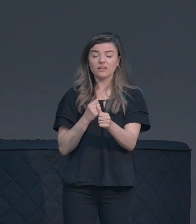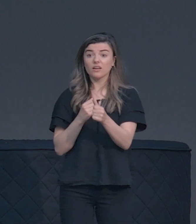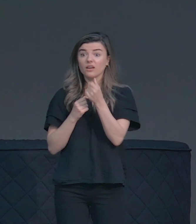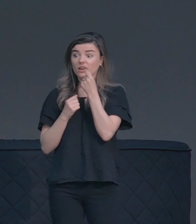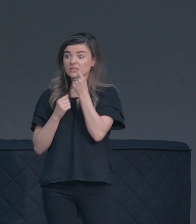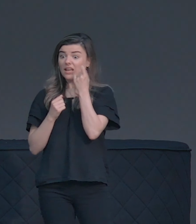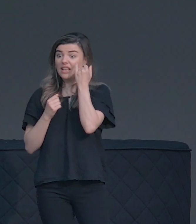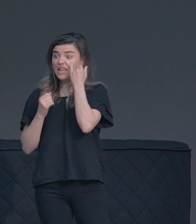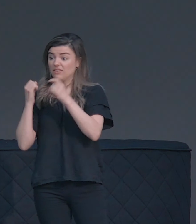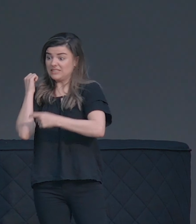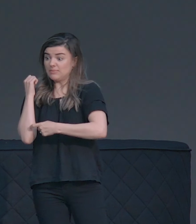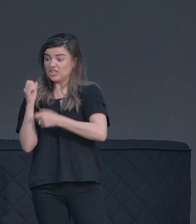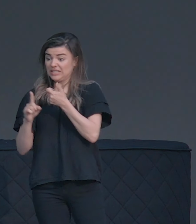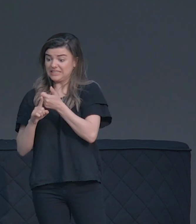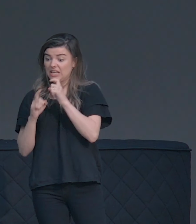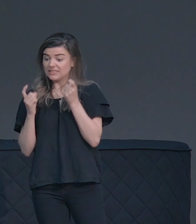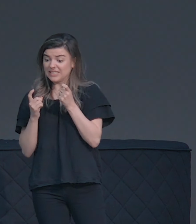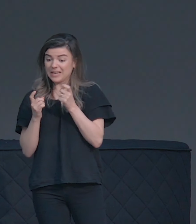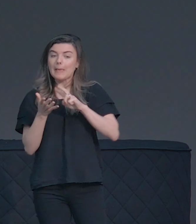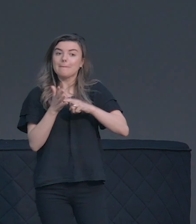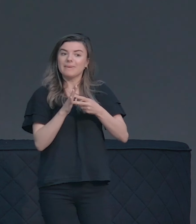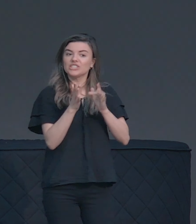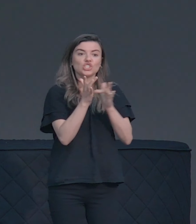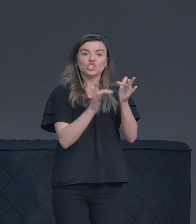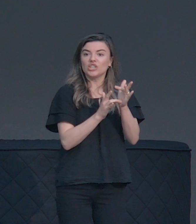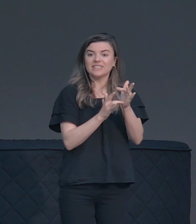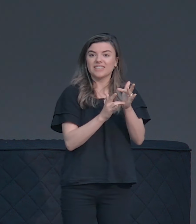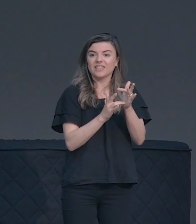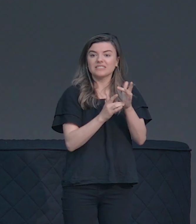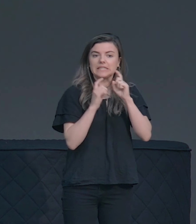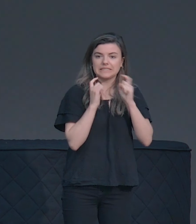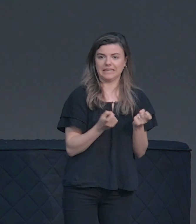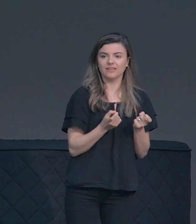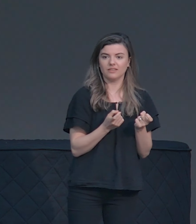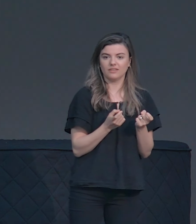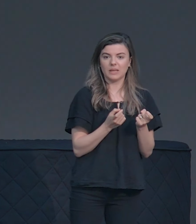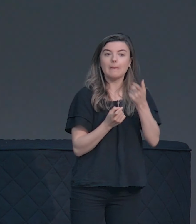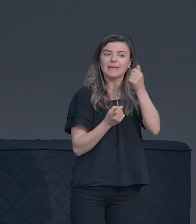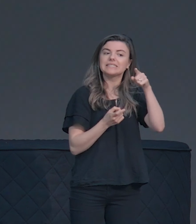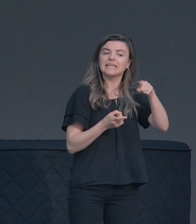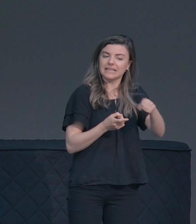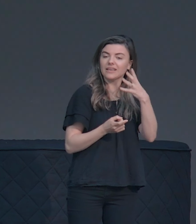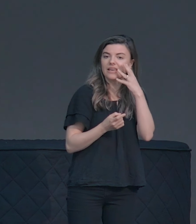then Jesus is not sinless because he faced temptation.